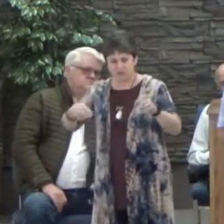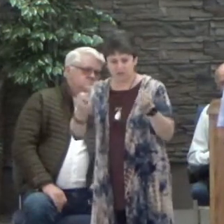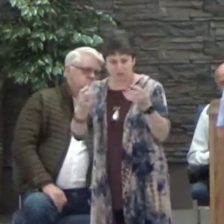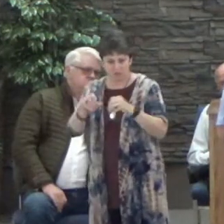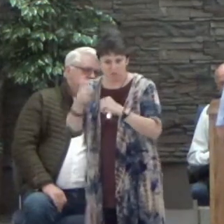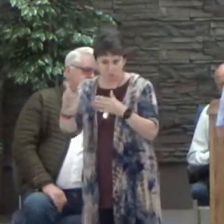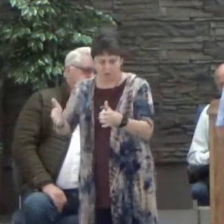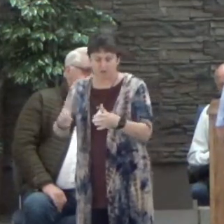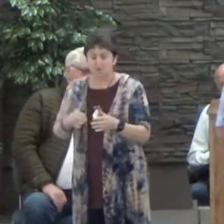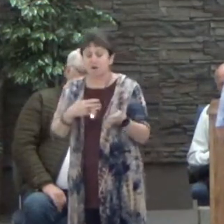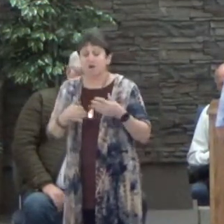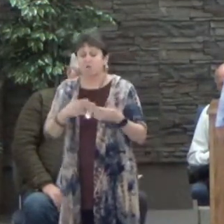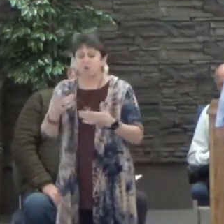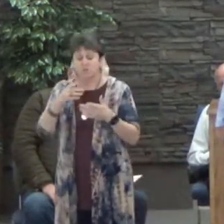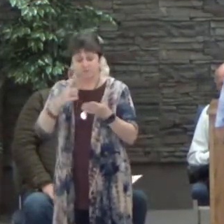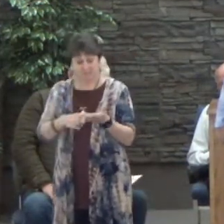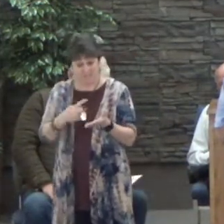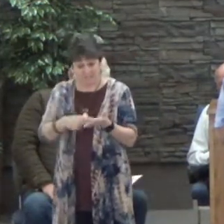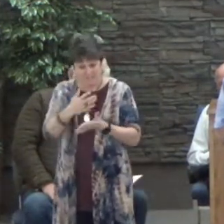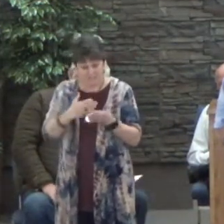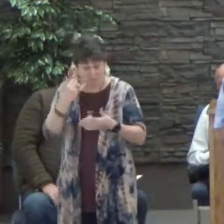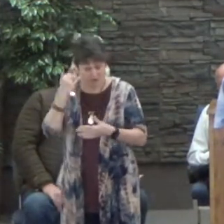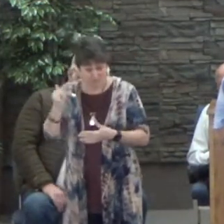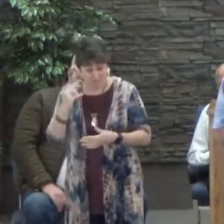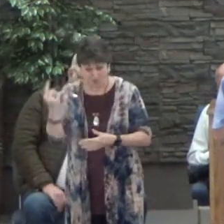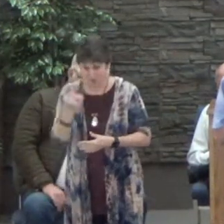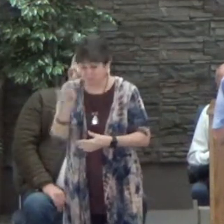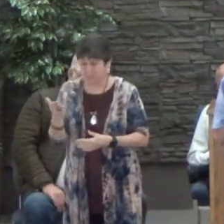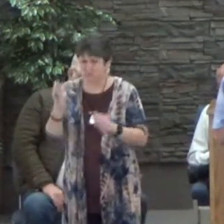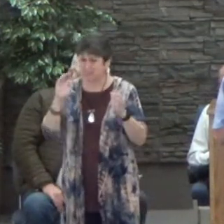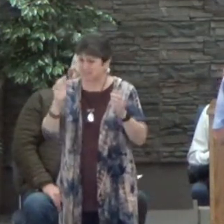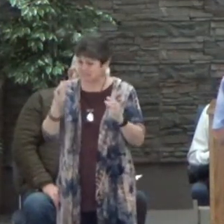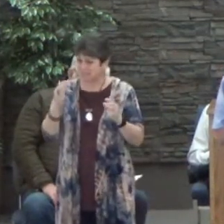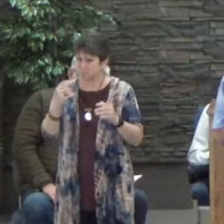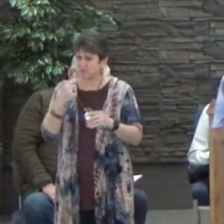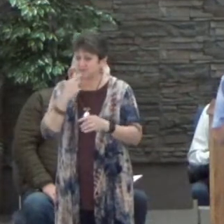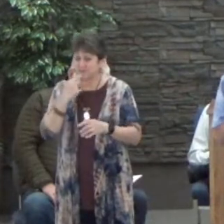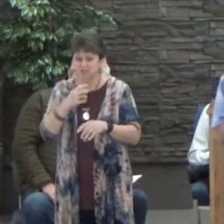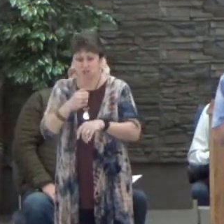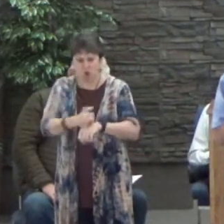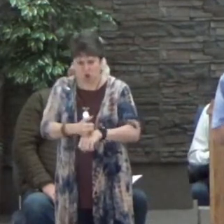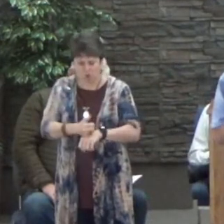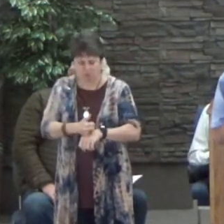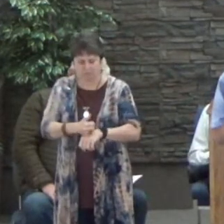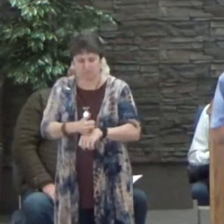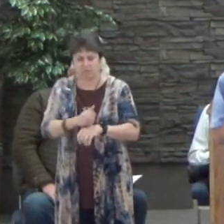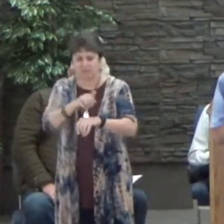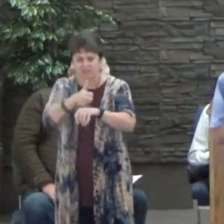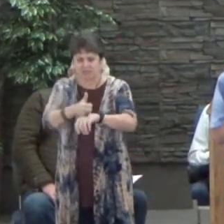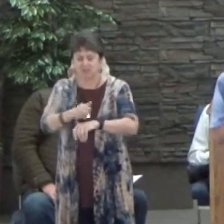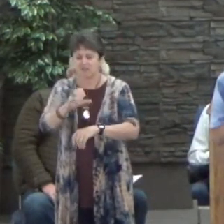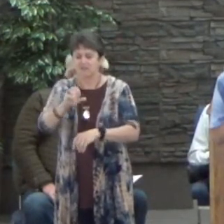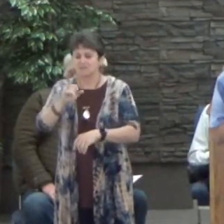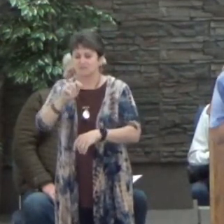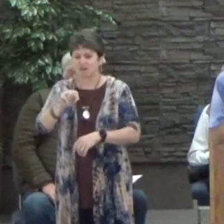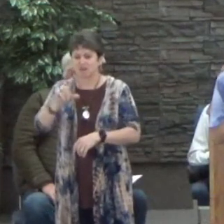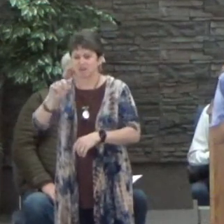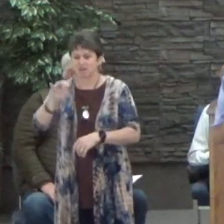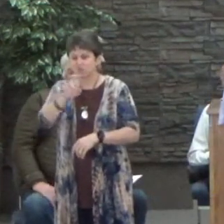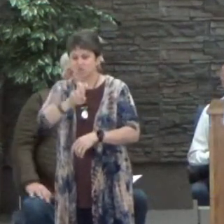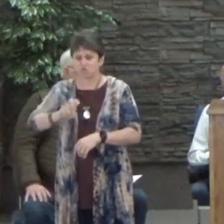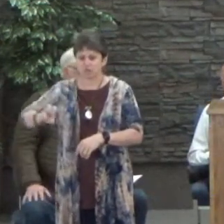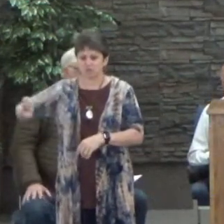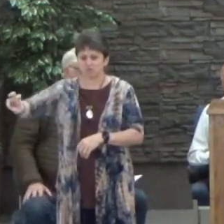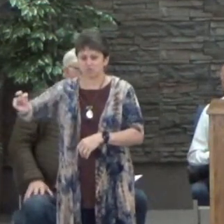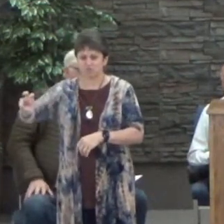ways. Although we've discussed some ideas, the only thing that seems to be set in concrete at this point is Scott Laird's transition in